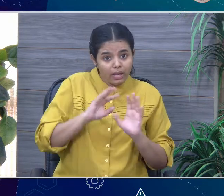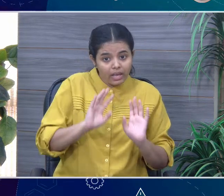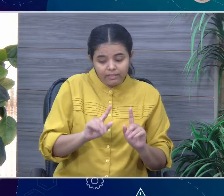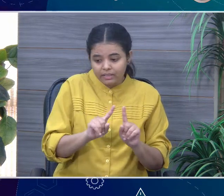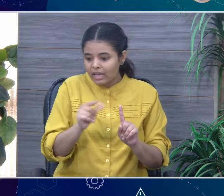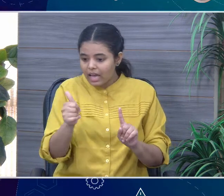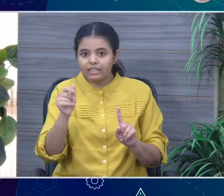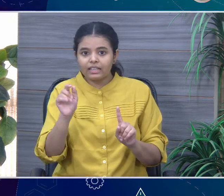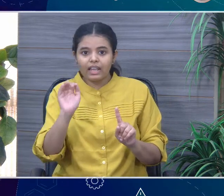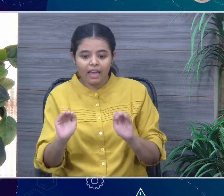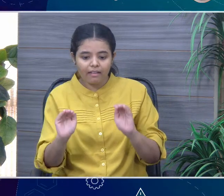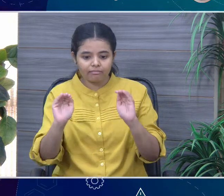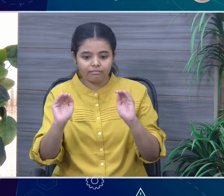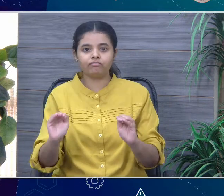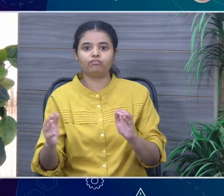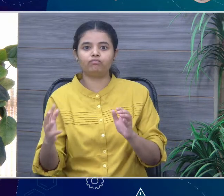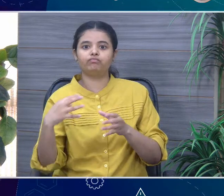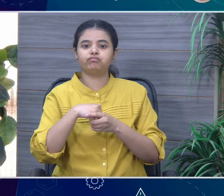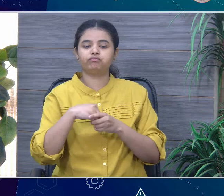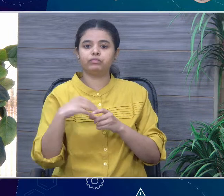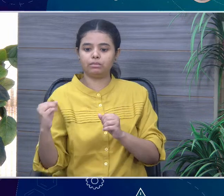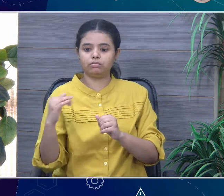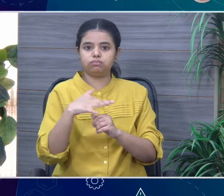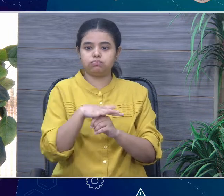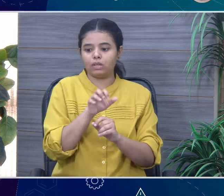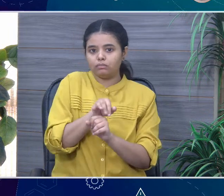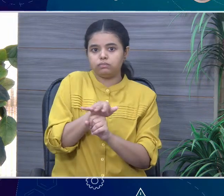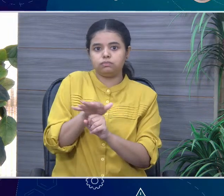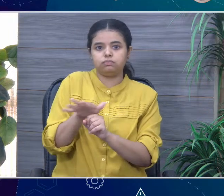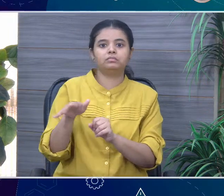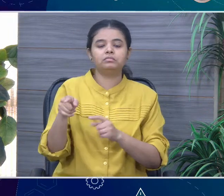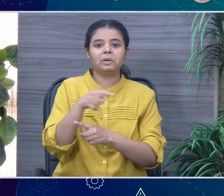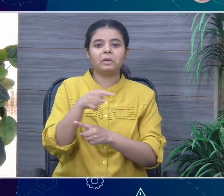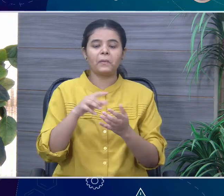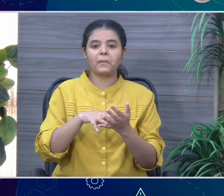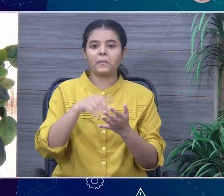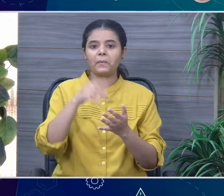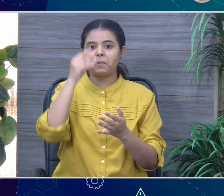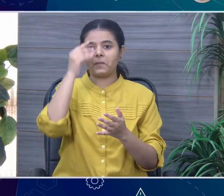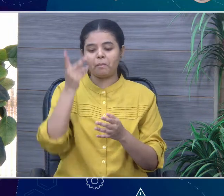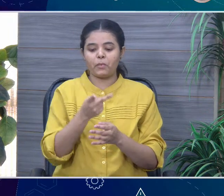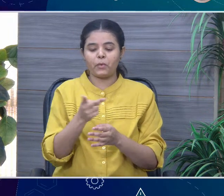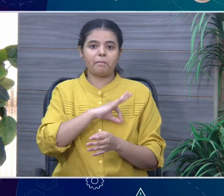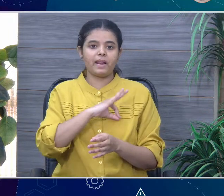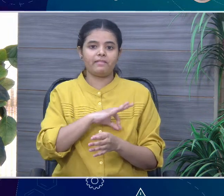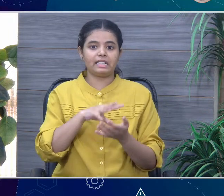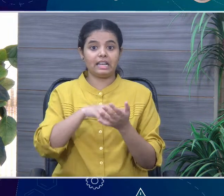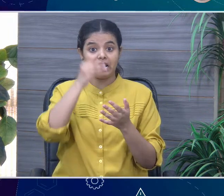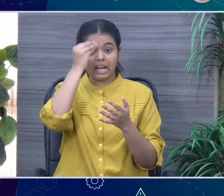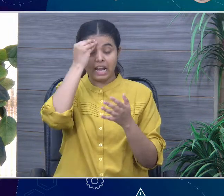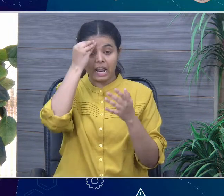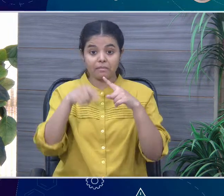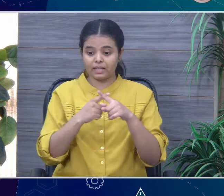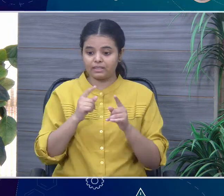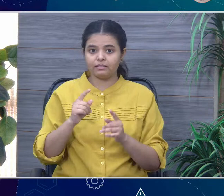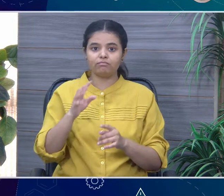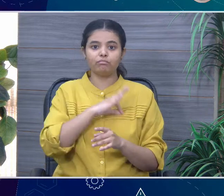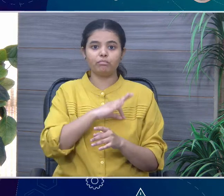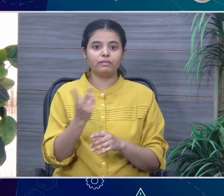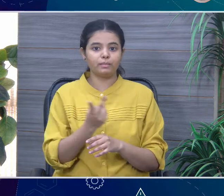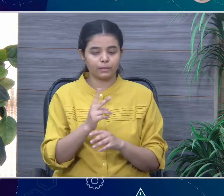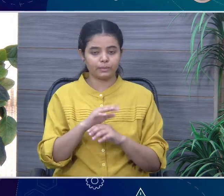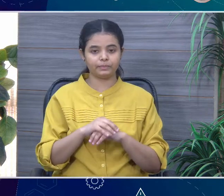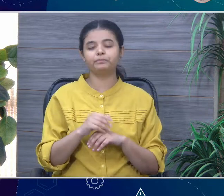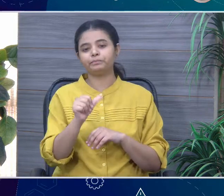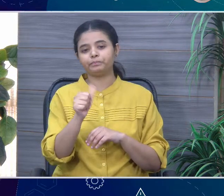vice versa. It's not a one-side process. Both children are getting benefited. This is one rationale. The other is